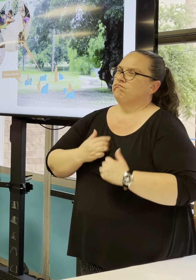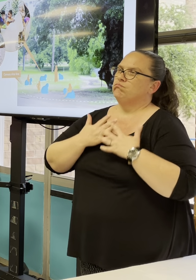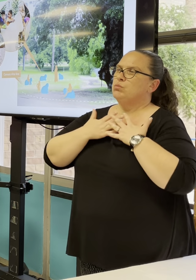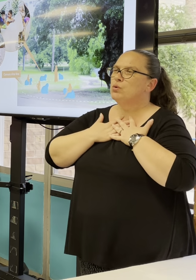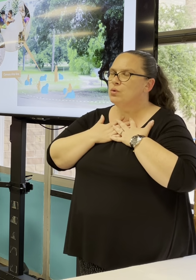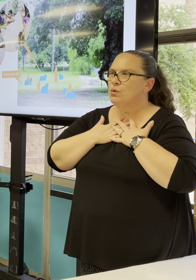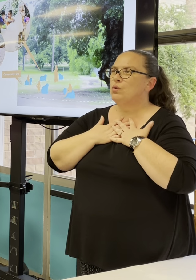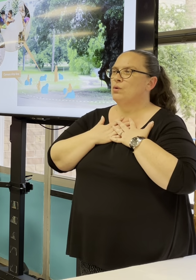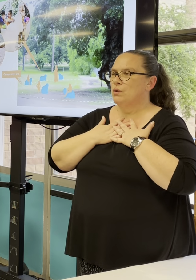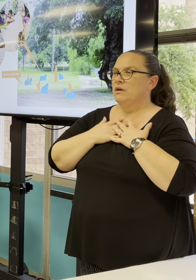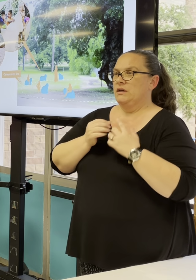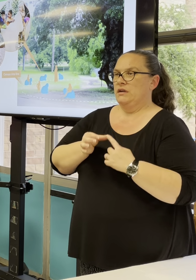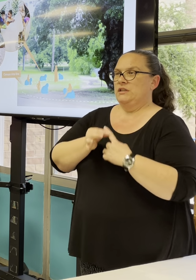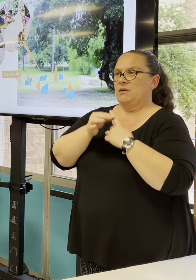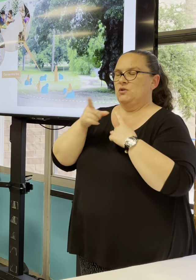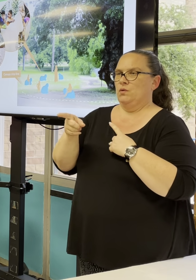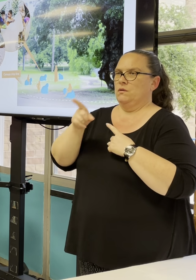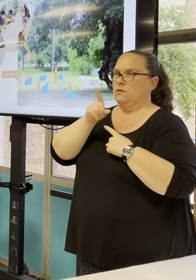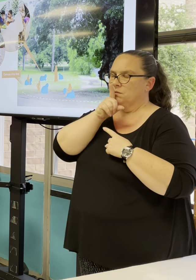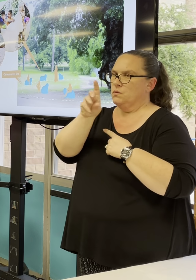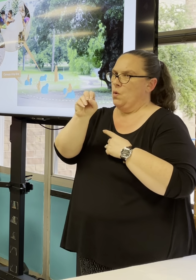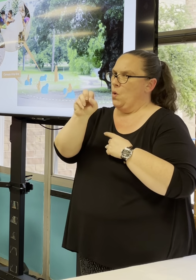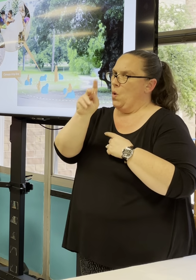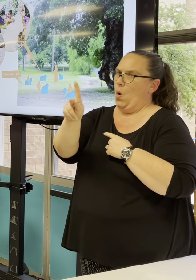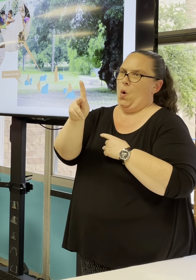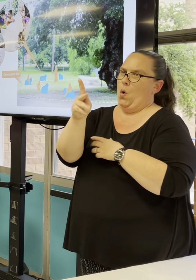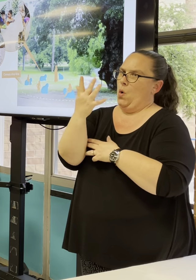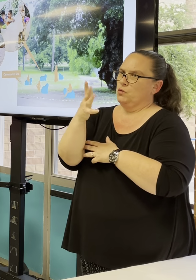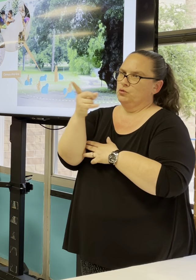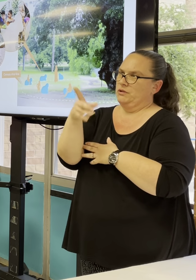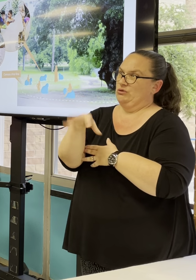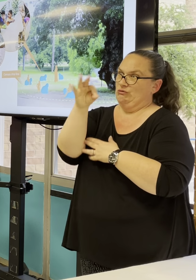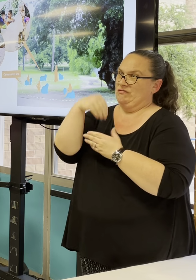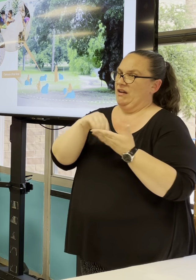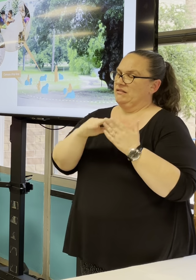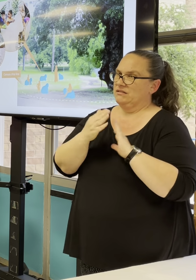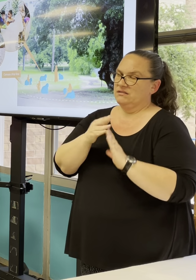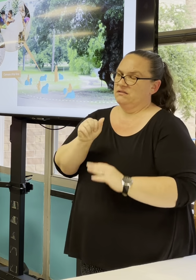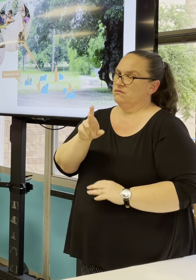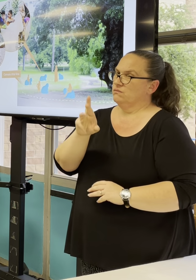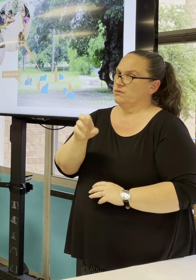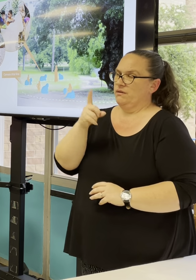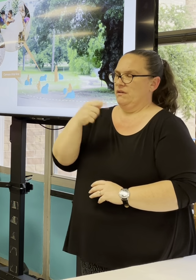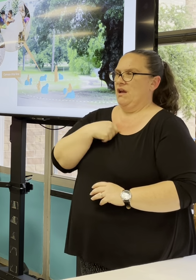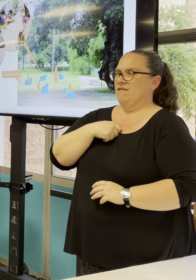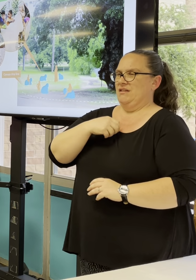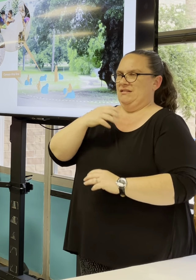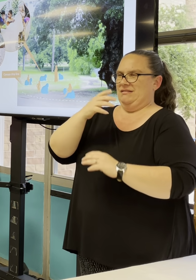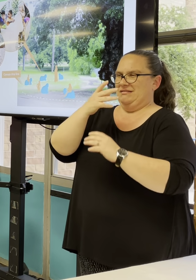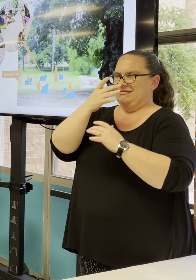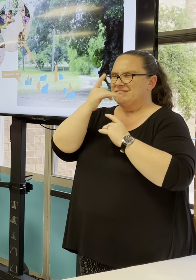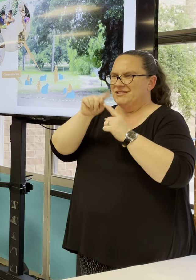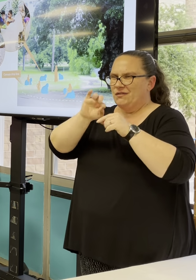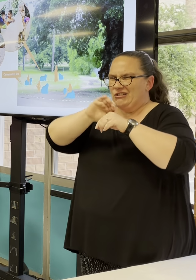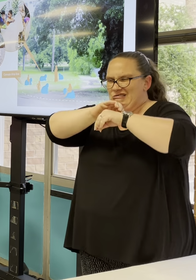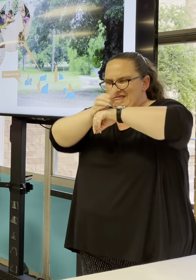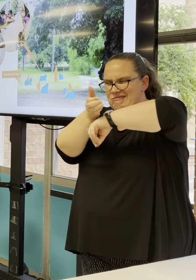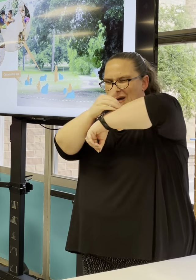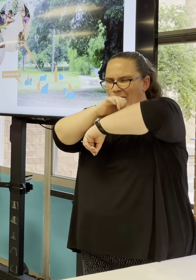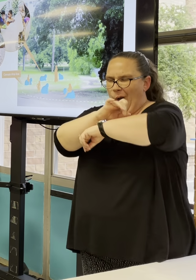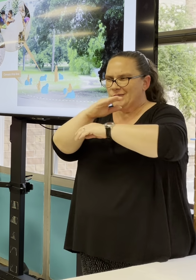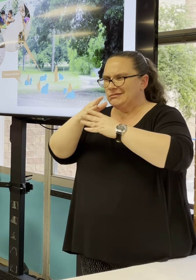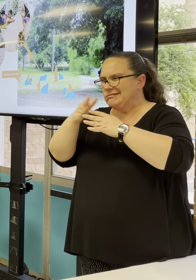really interesting Durand oaks, which are kind of rare to find in the city. They have all these interesting knobs and ledges,